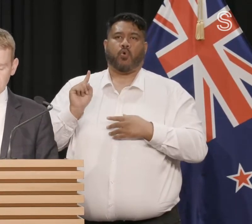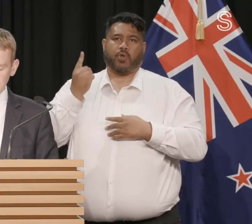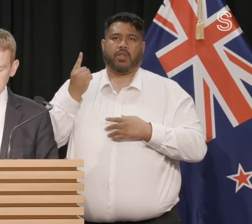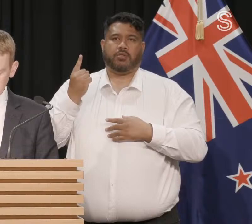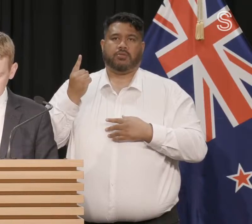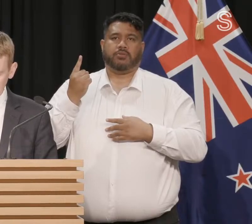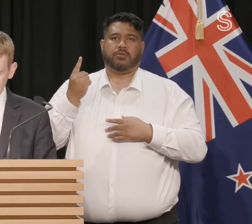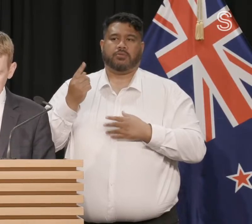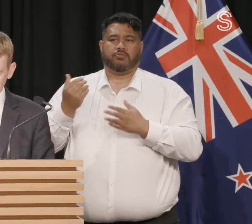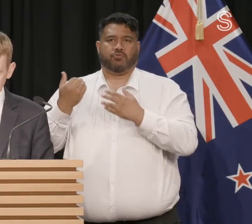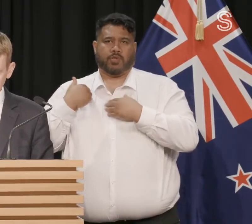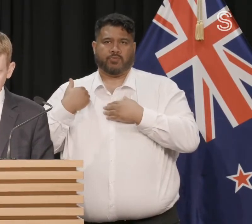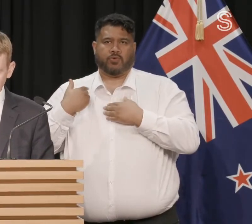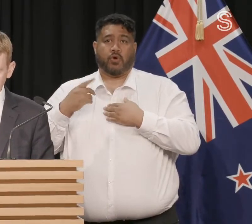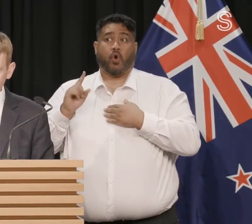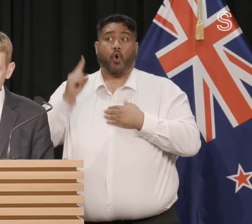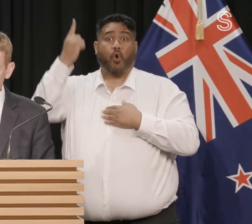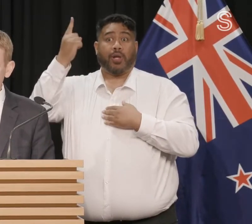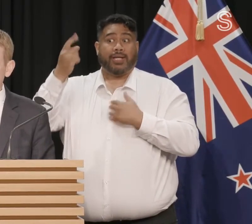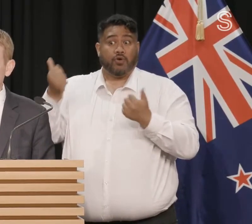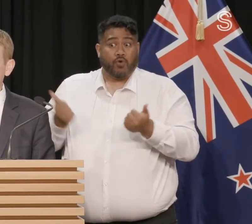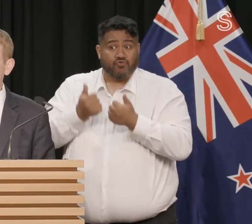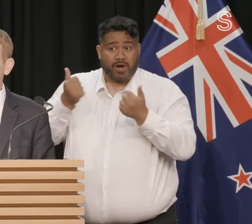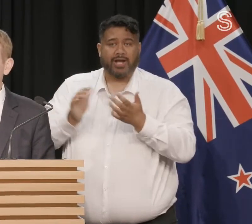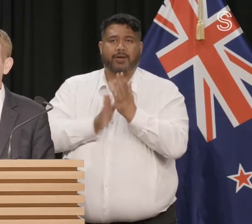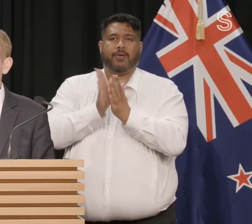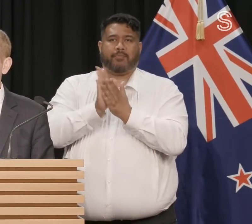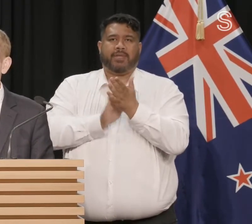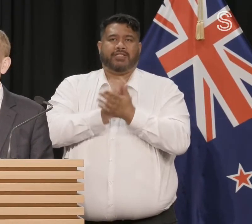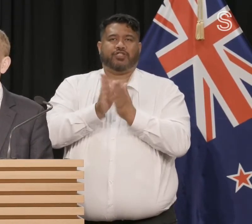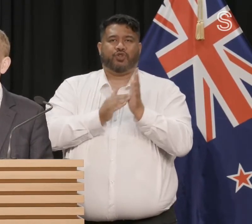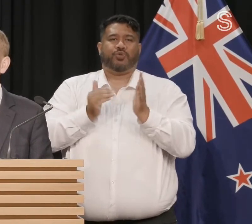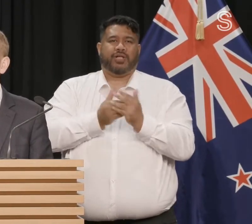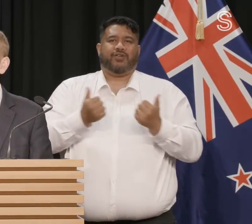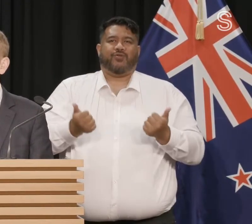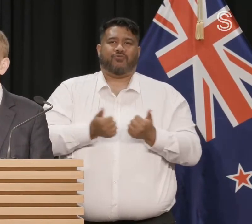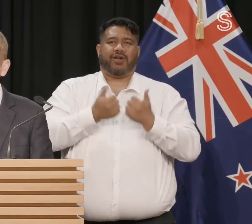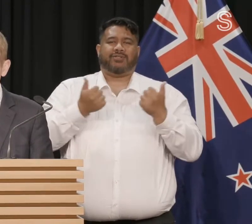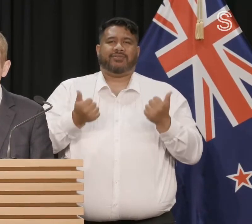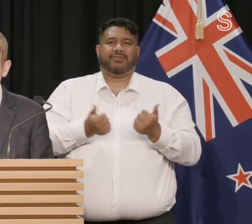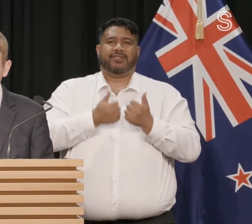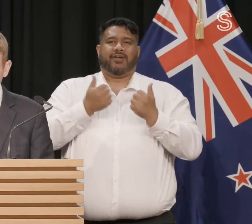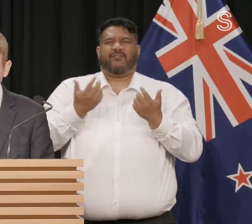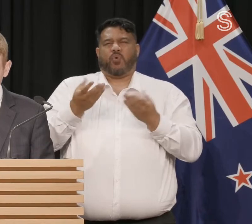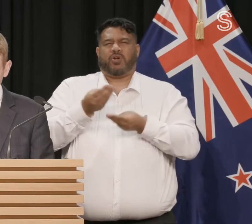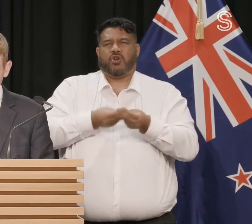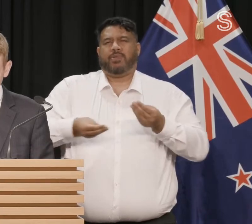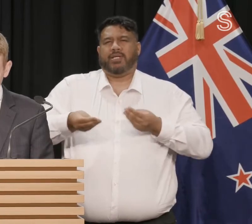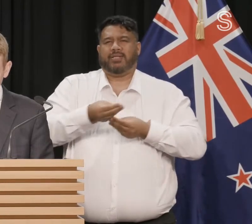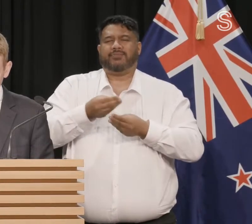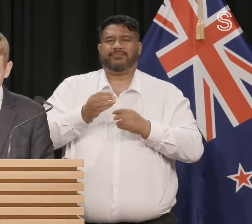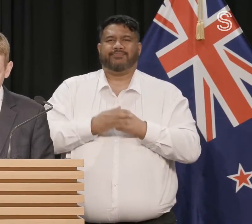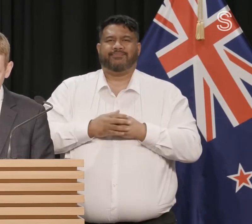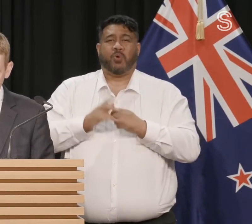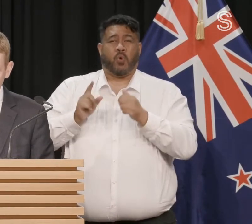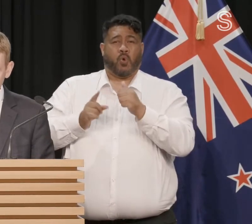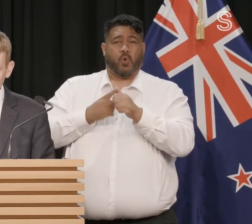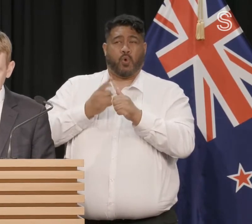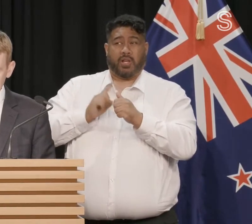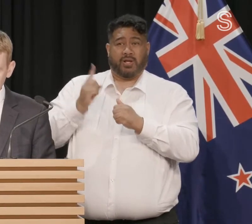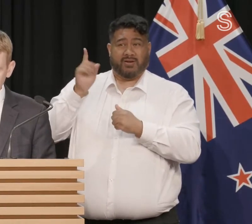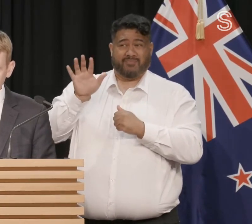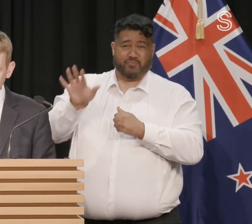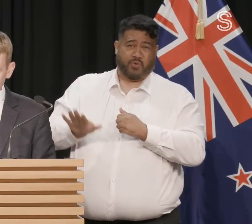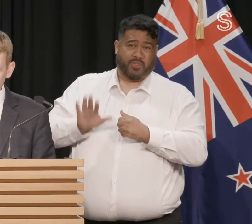the country succeeds. And I know that the last few years have been particularly tough for the City of Sails. I want to